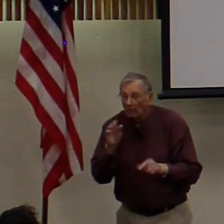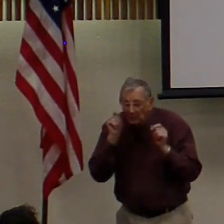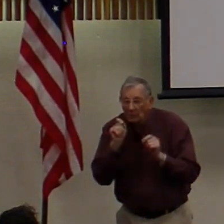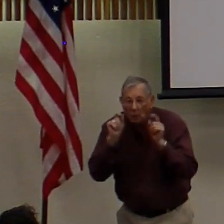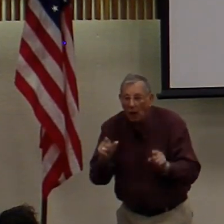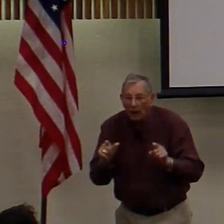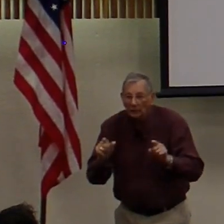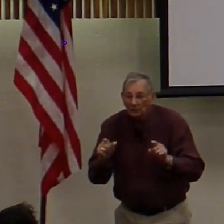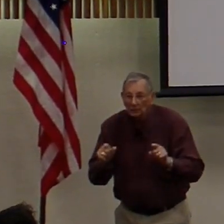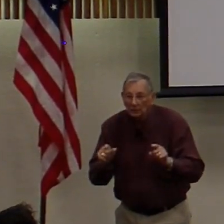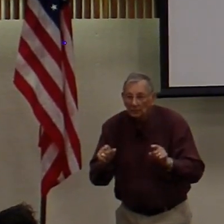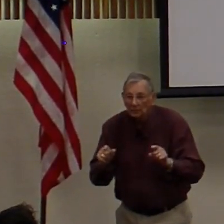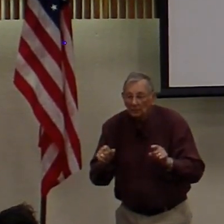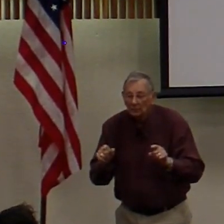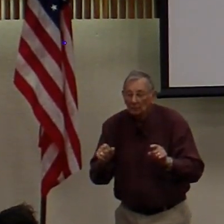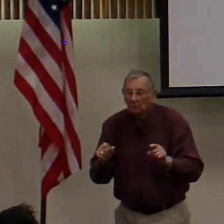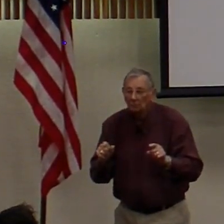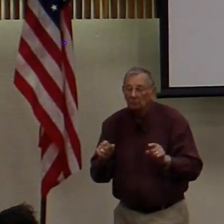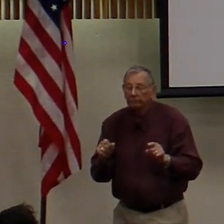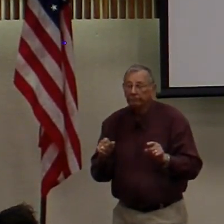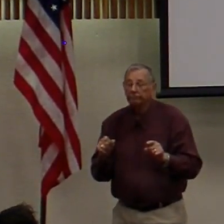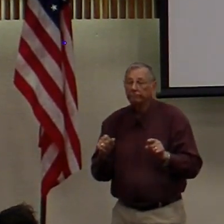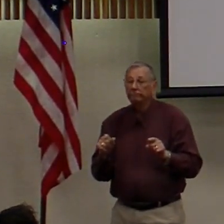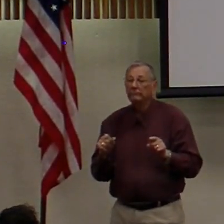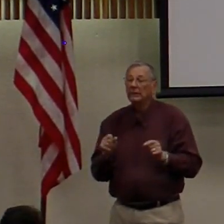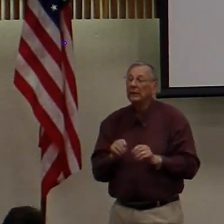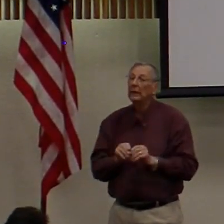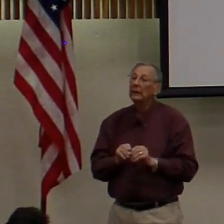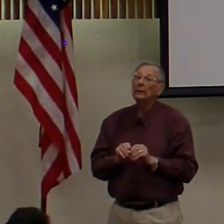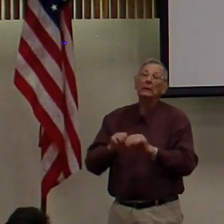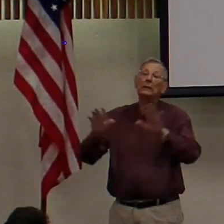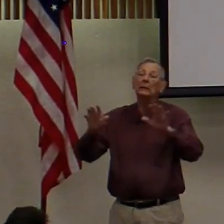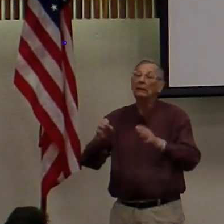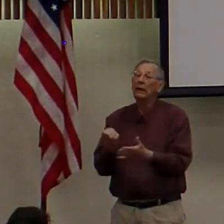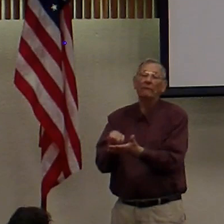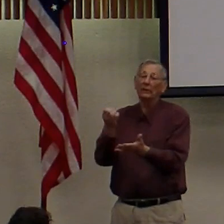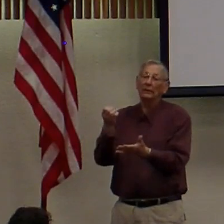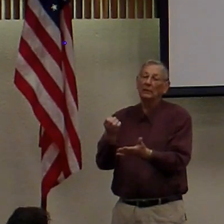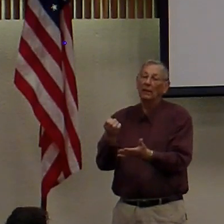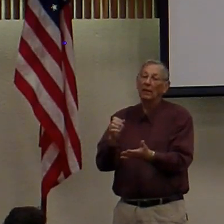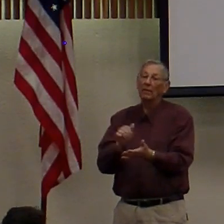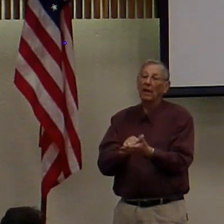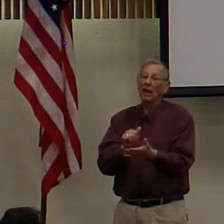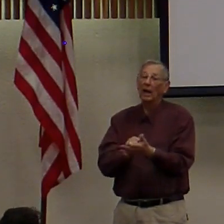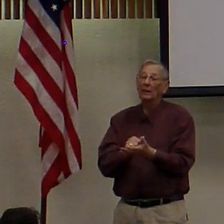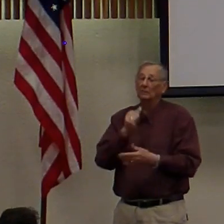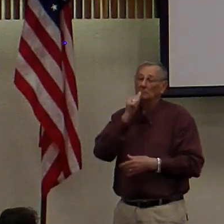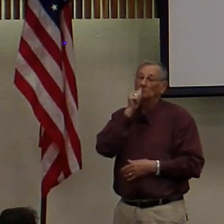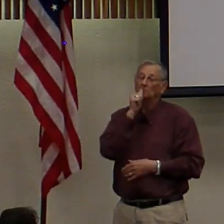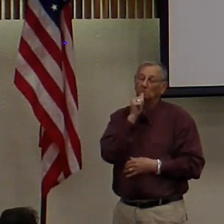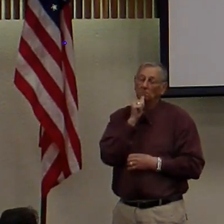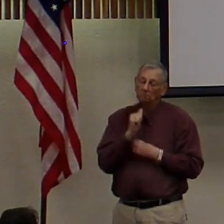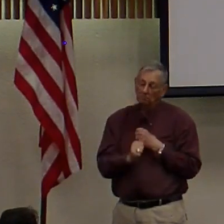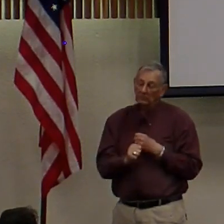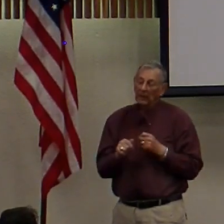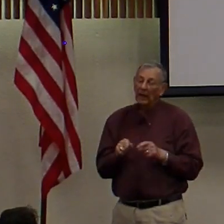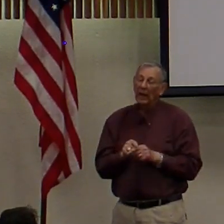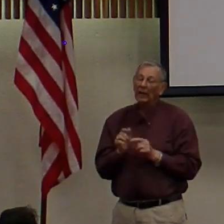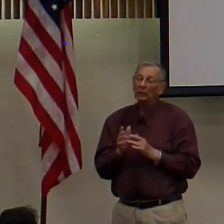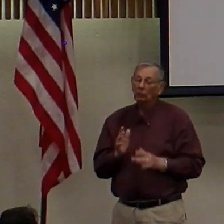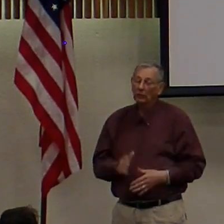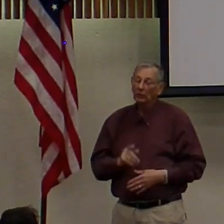surprised." So it's abundantly evident that suffering as a Christian is a